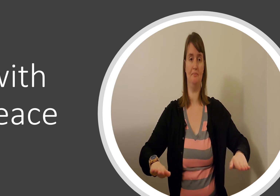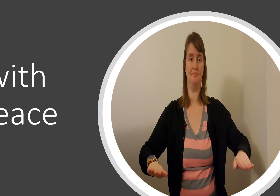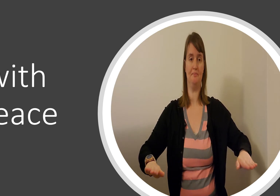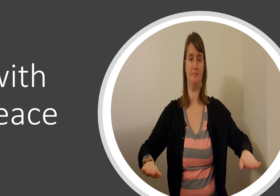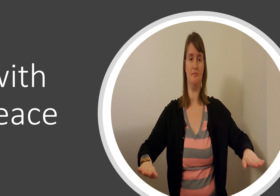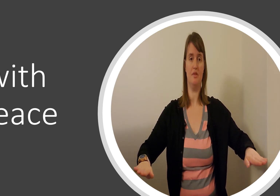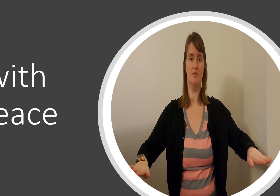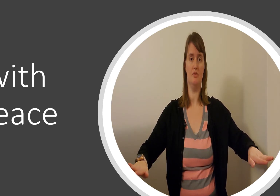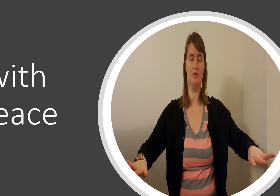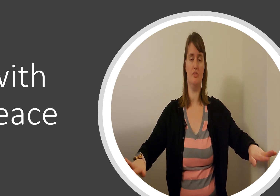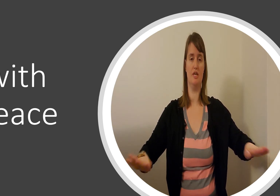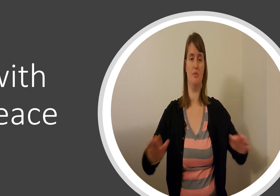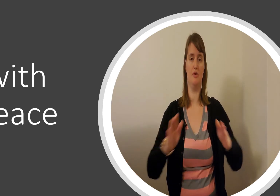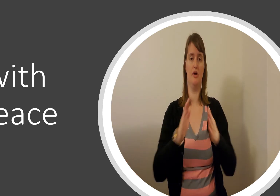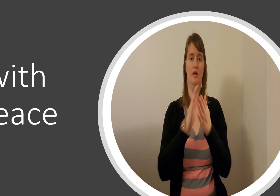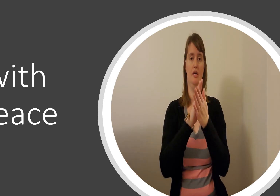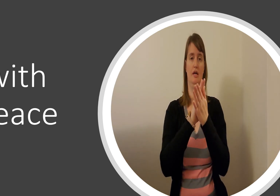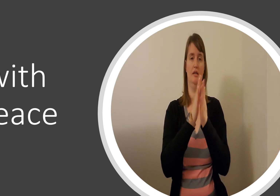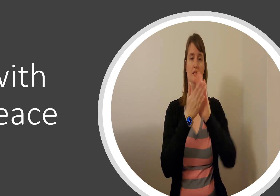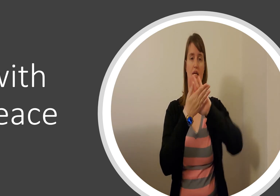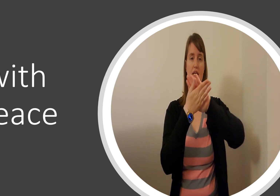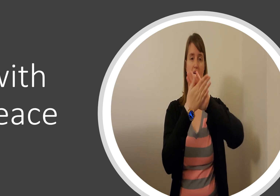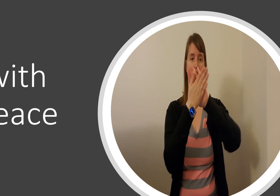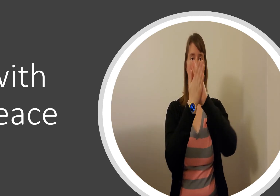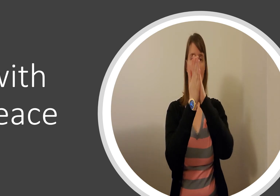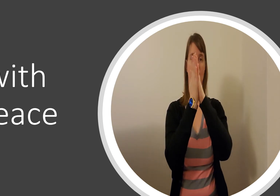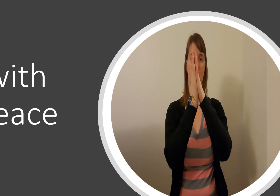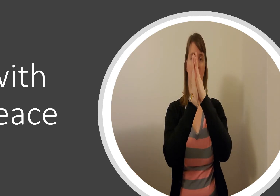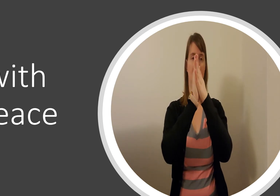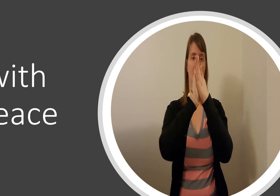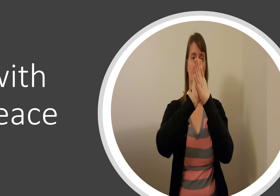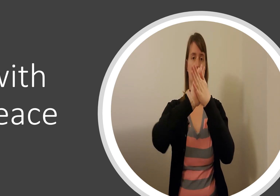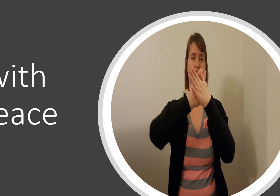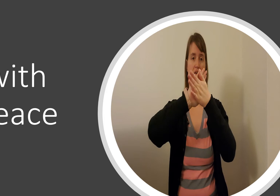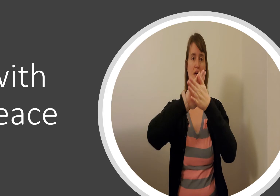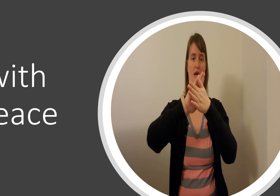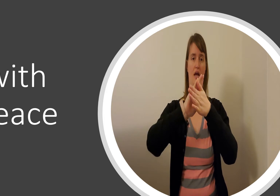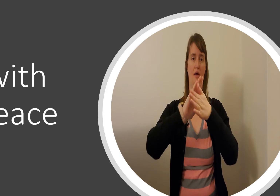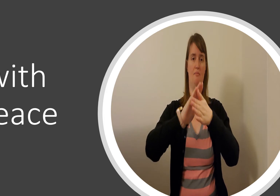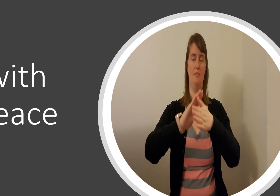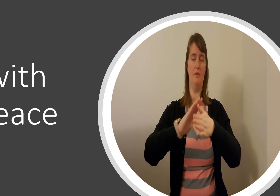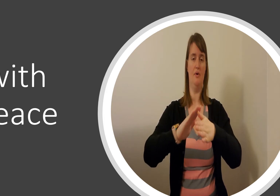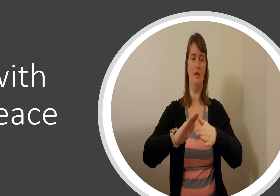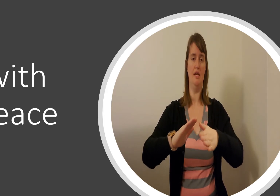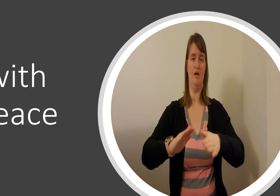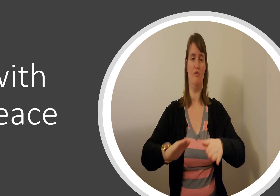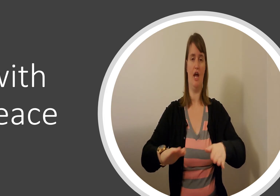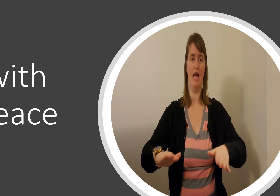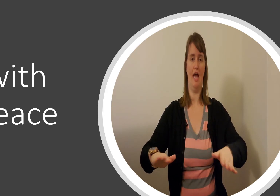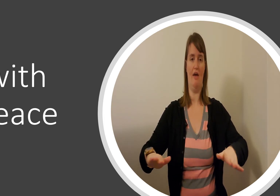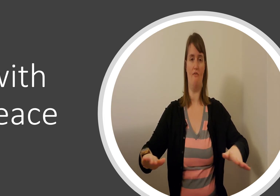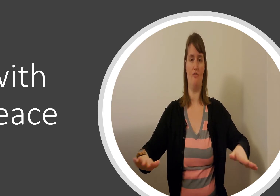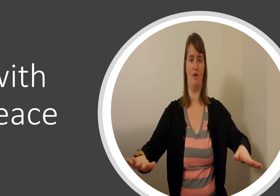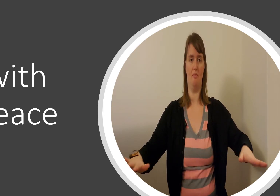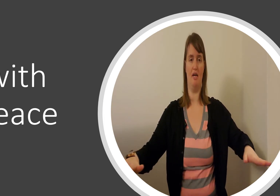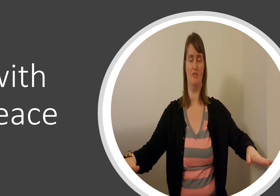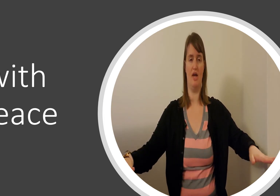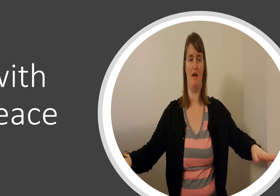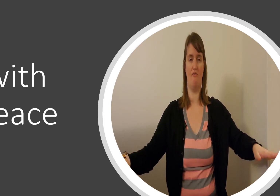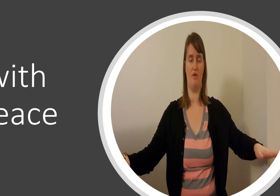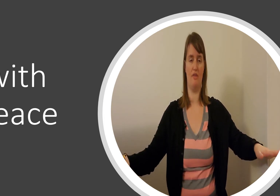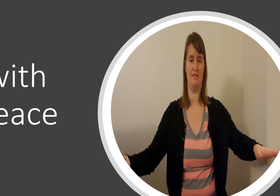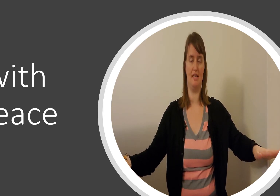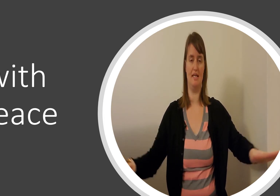them. So it looks like we're taking that sign for peace and putting it over everybody,